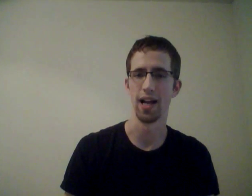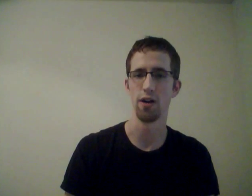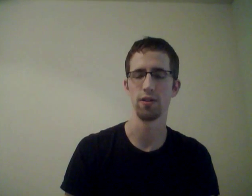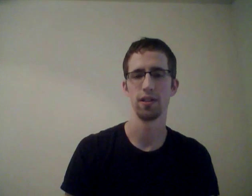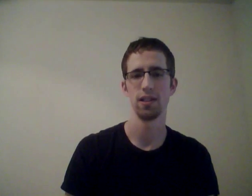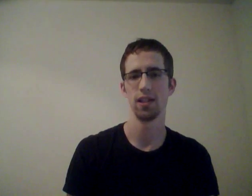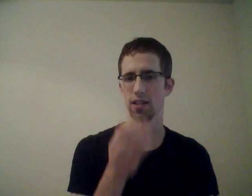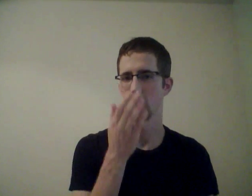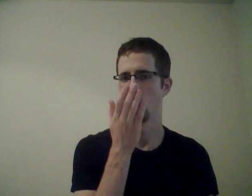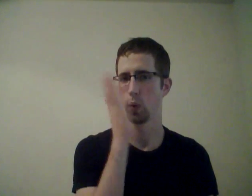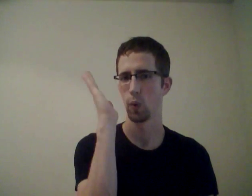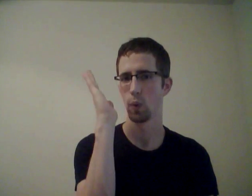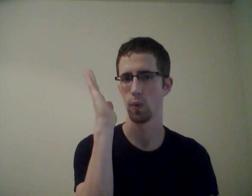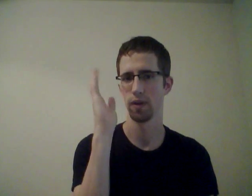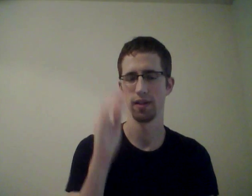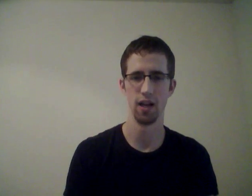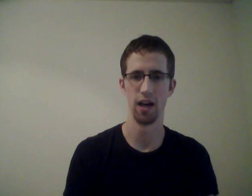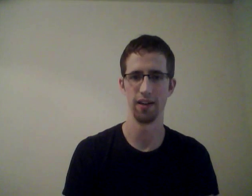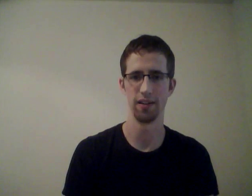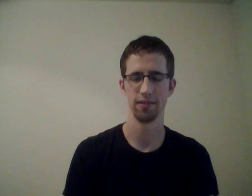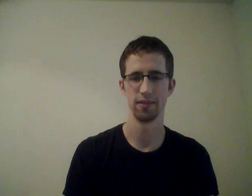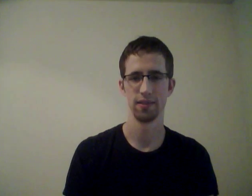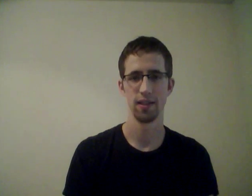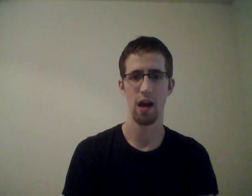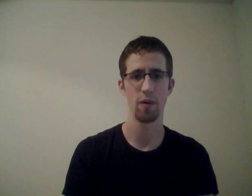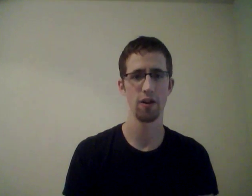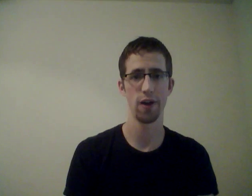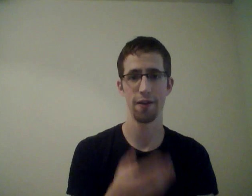out, is none. How many do you have?